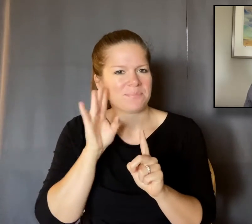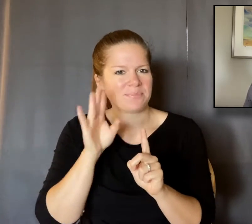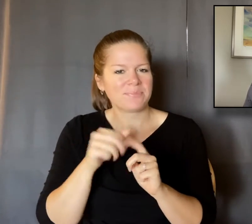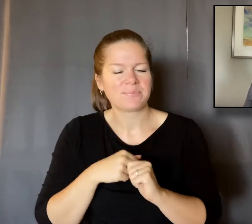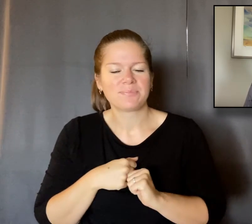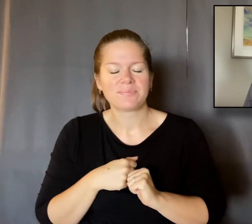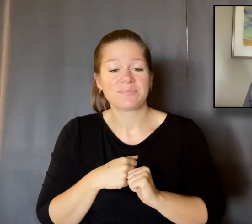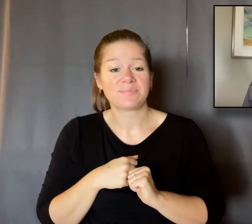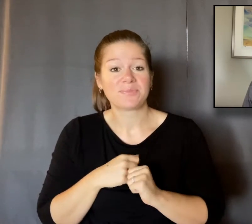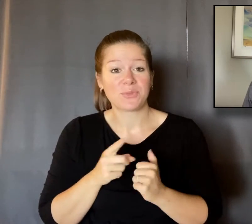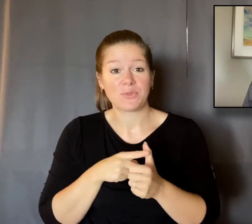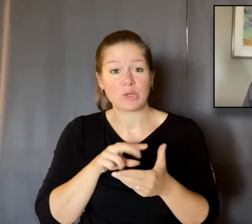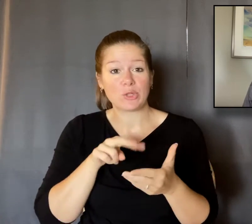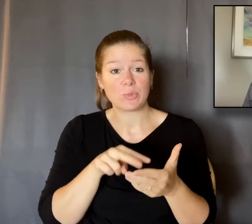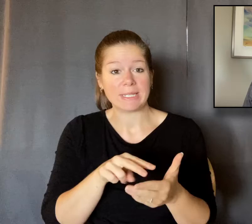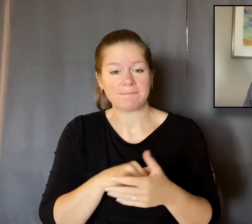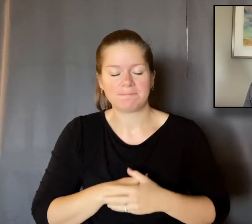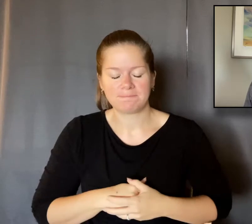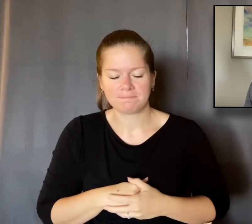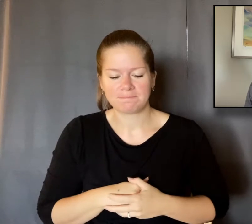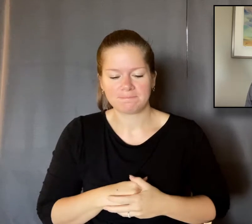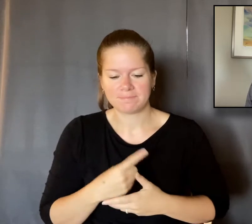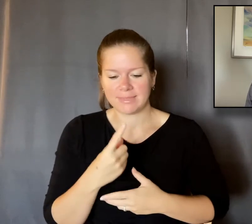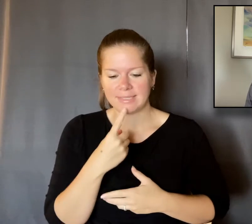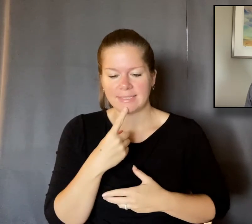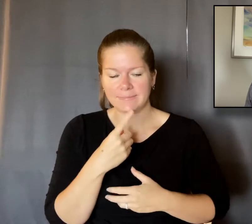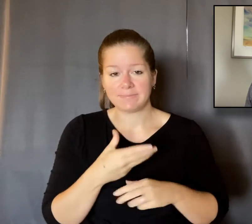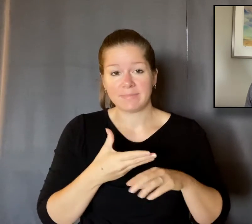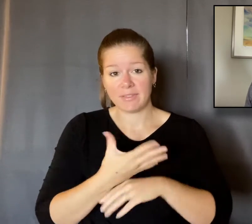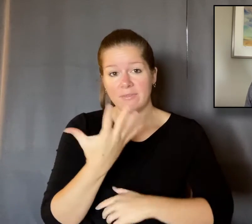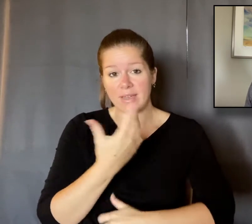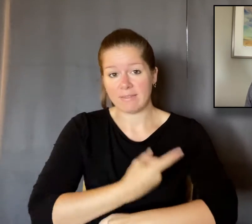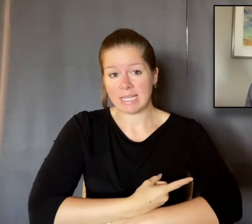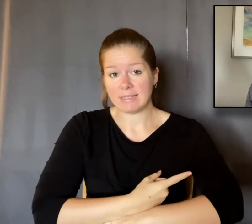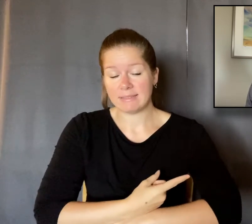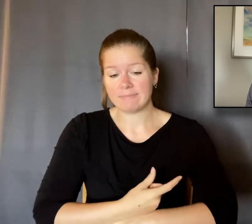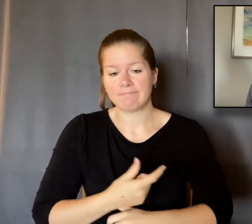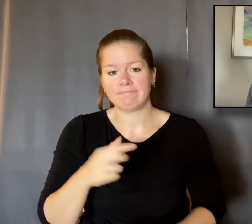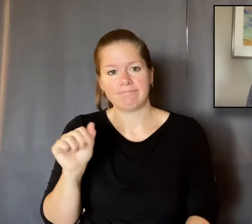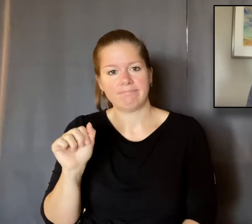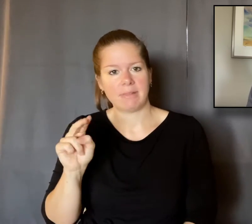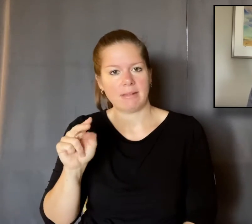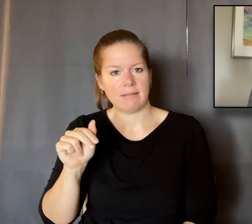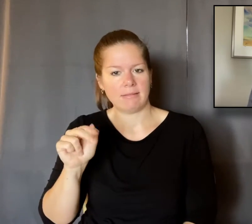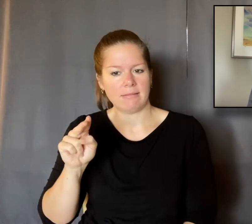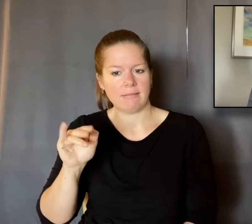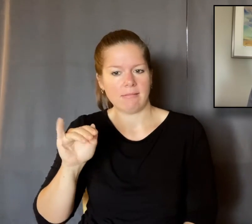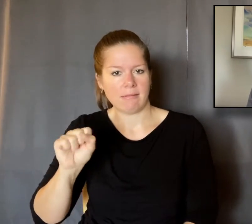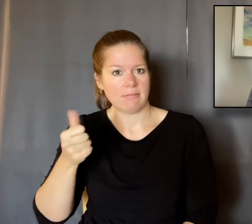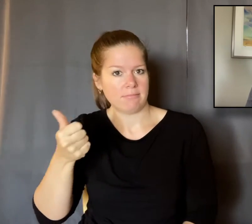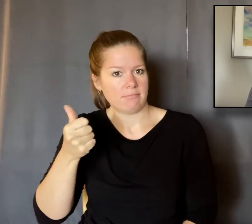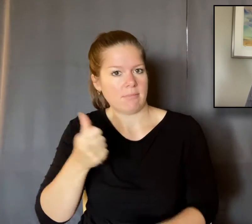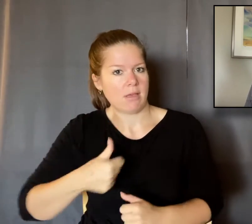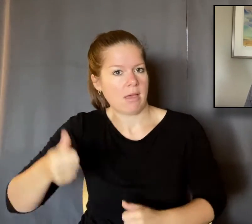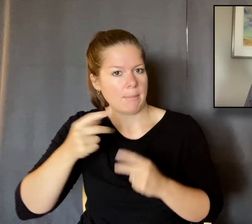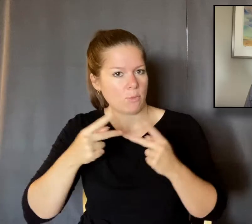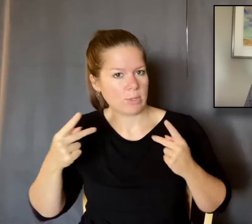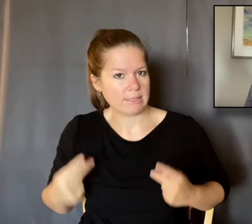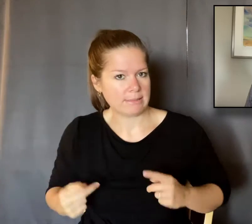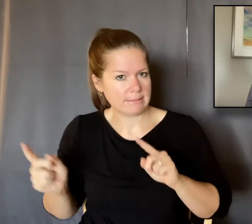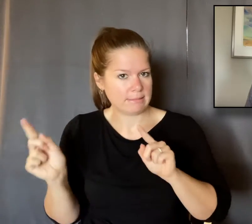more. First, let me read it to you. And after 5 days, the high priest Ananias came down with some of the elders and a spokesman,